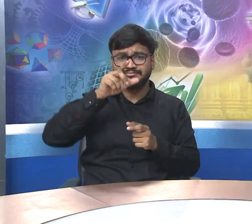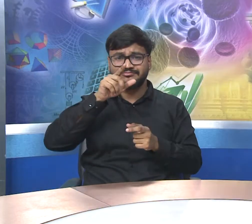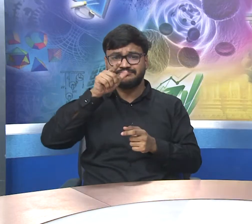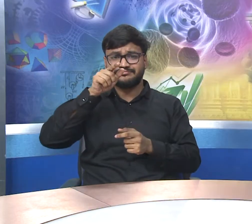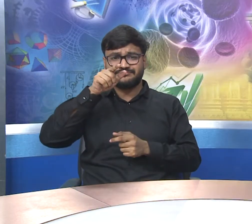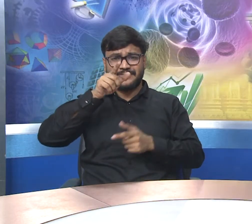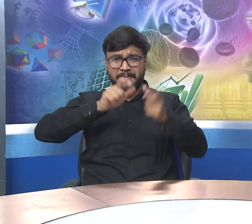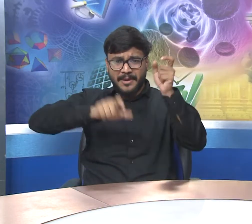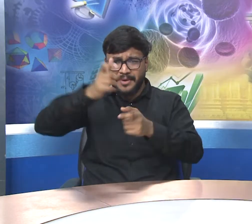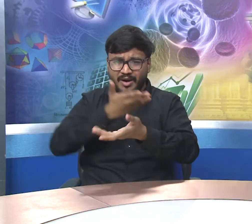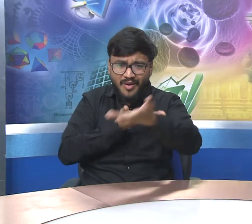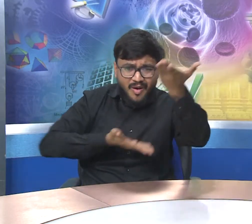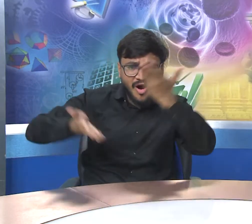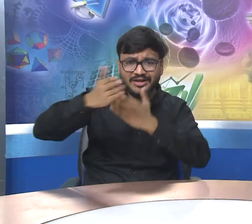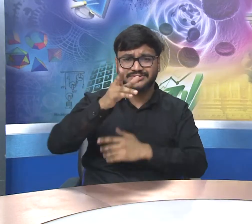And the second group